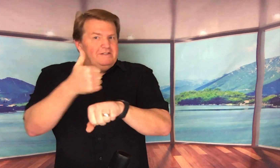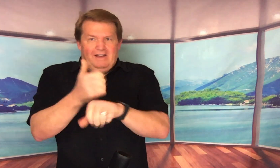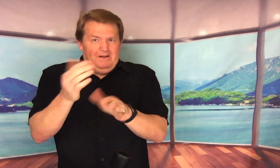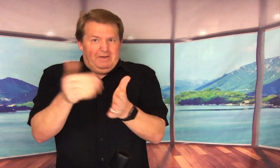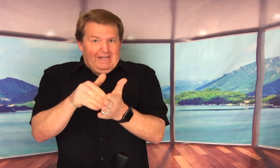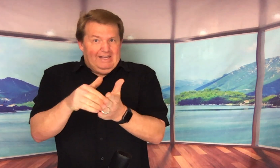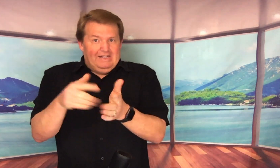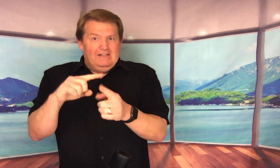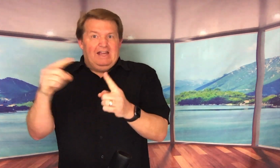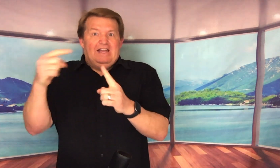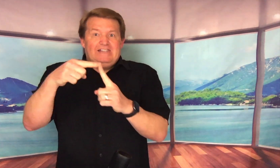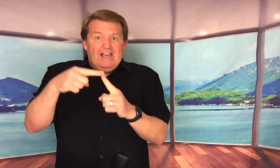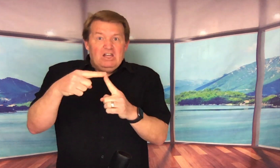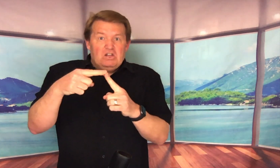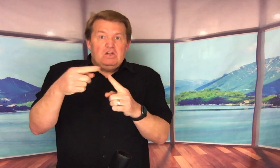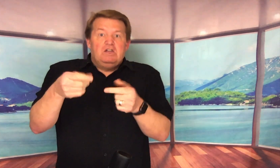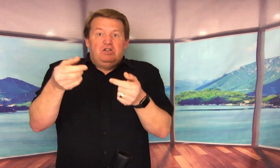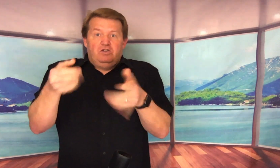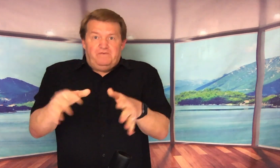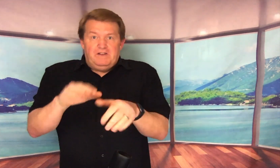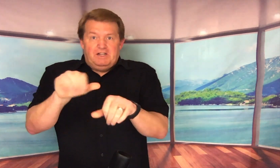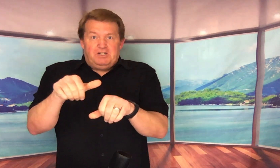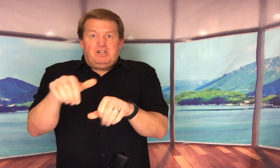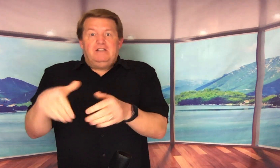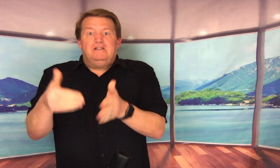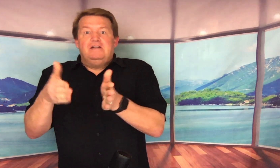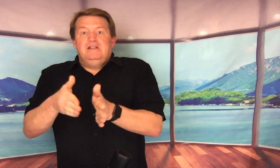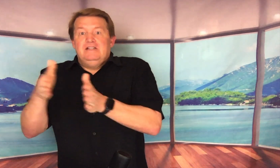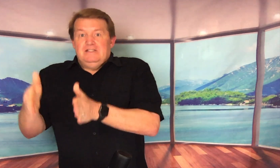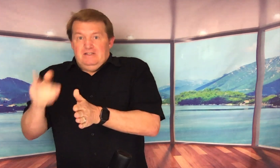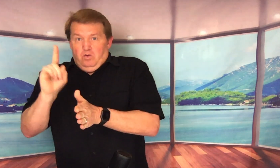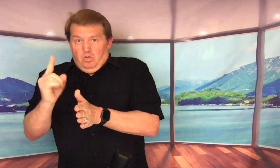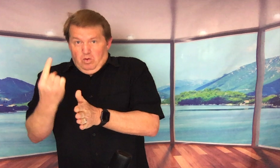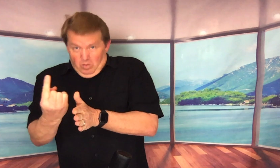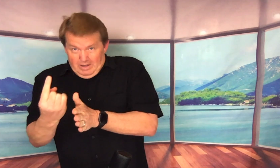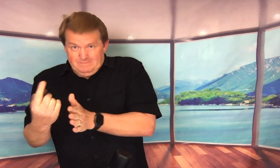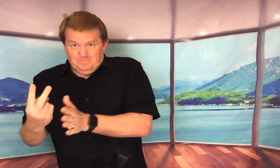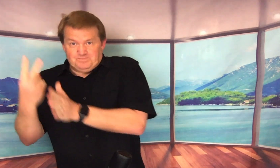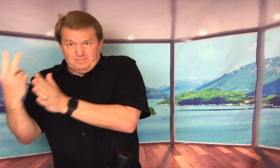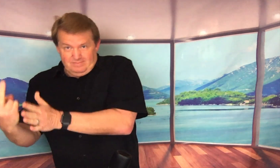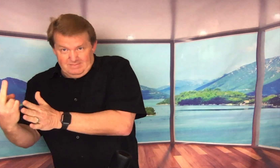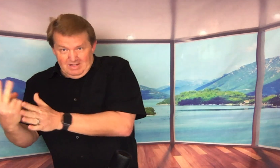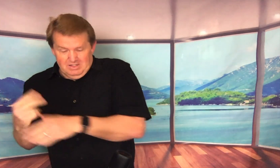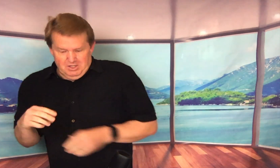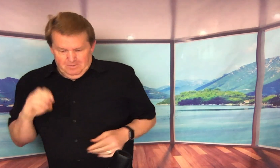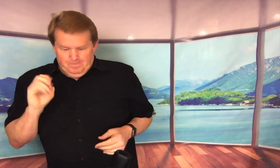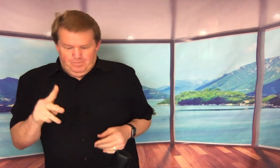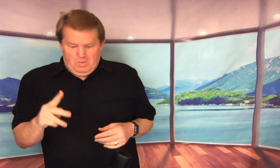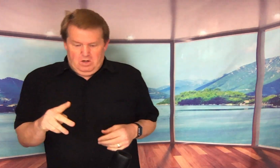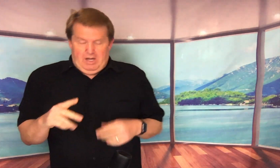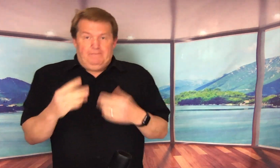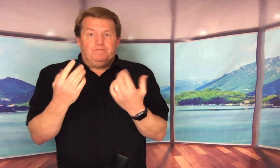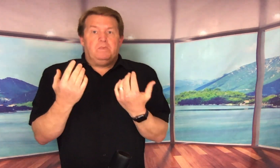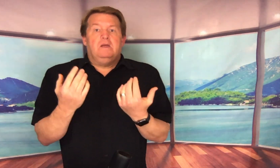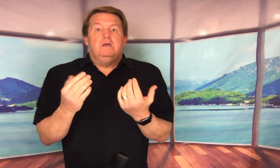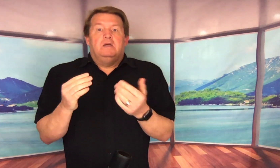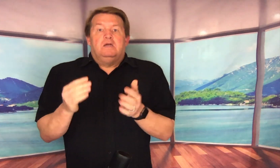setup again until you finished 1 and 2. Okay.